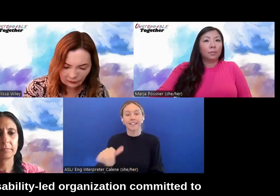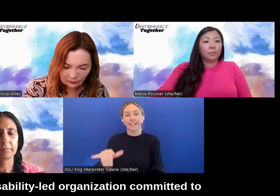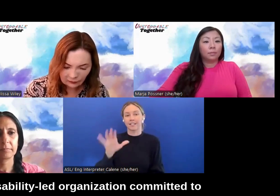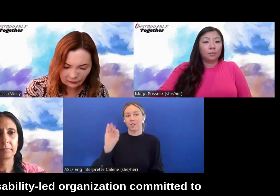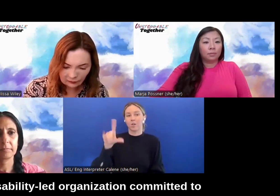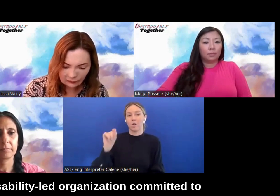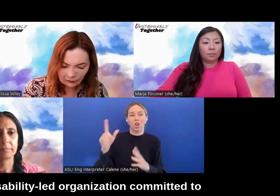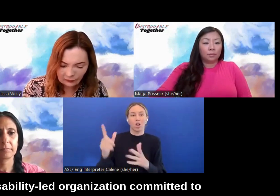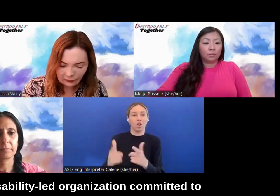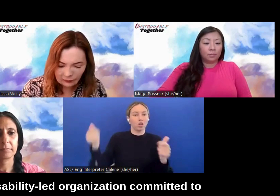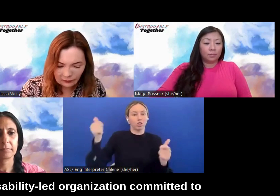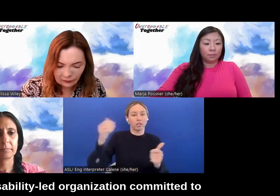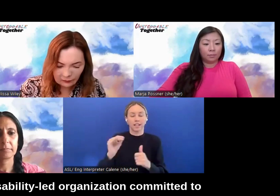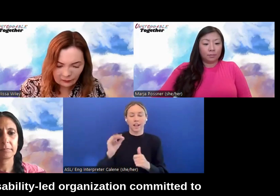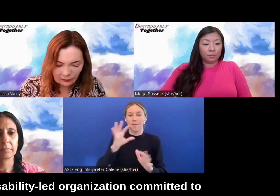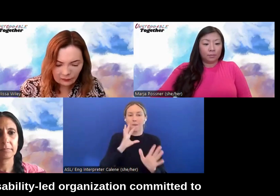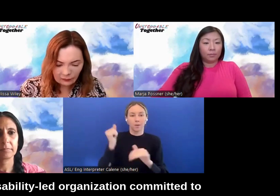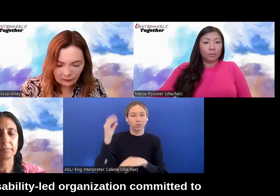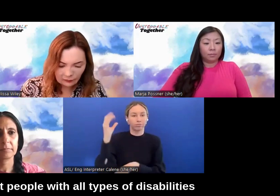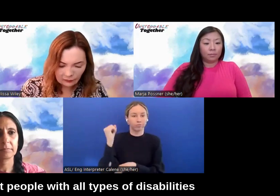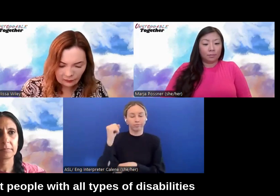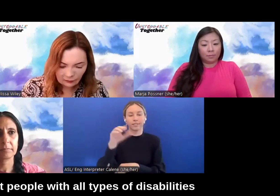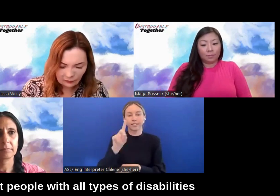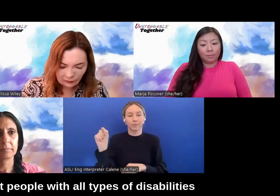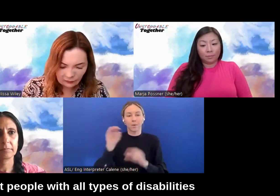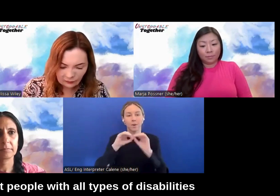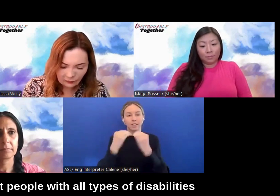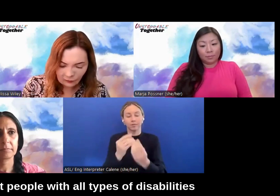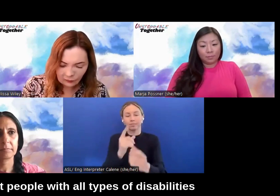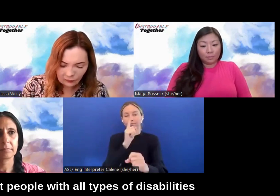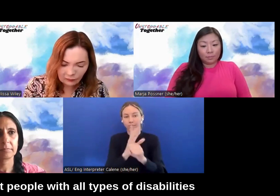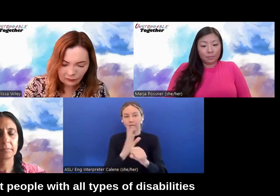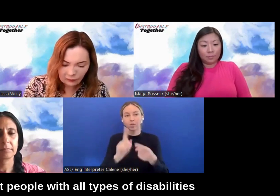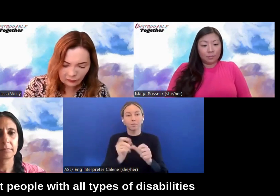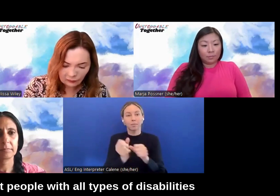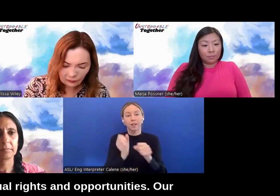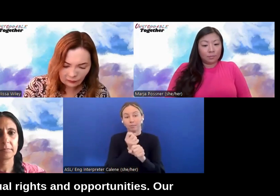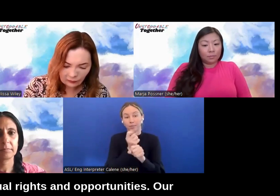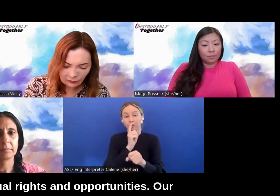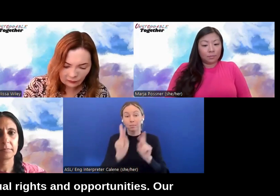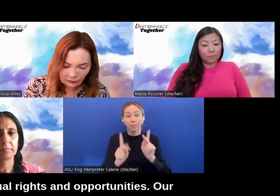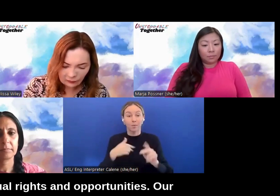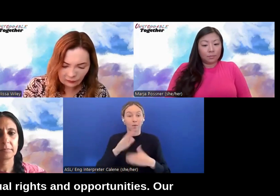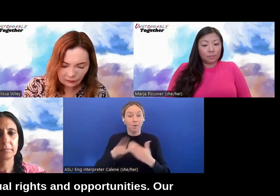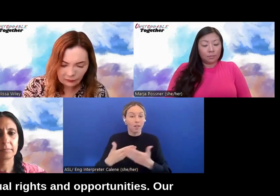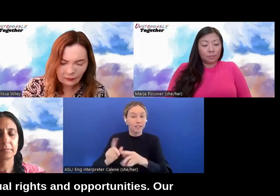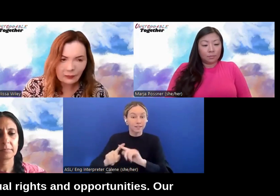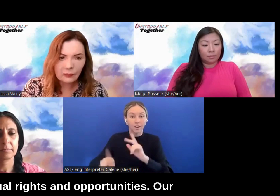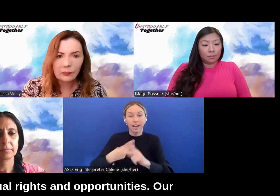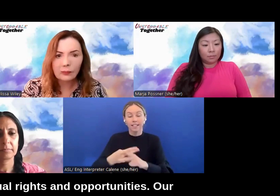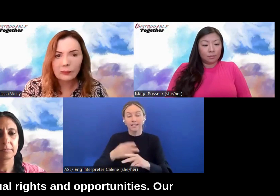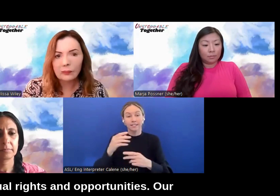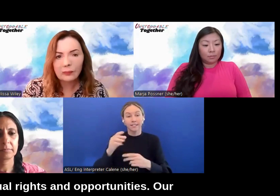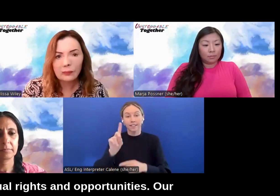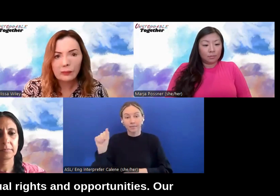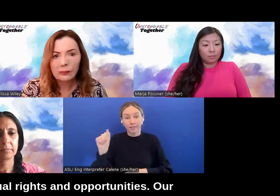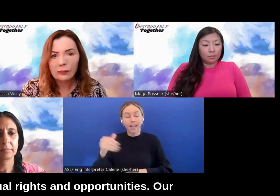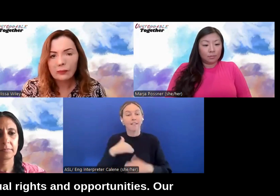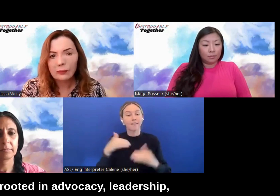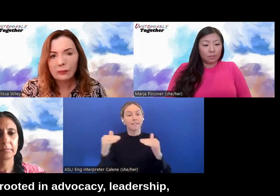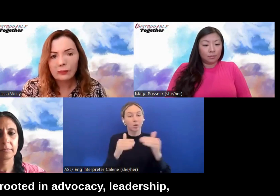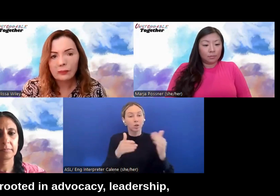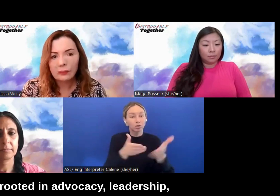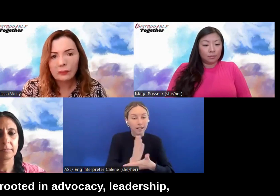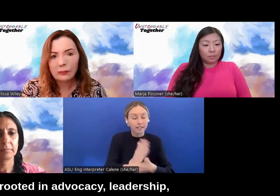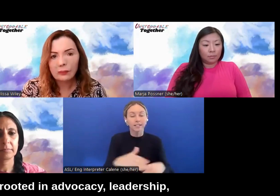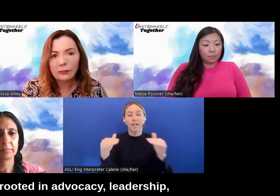and oldest disability led organization committed to ensuring that people with all types of disabilities have equal rights and opportunities.